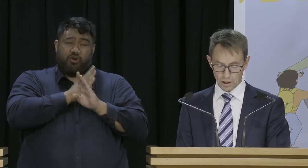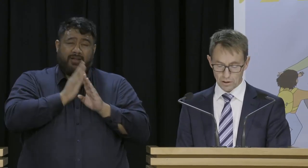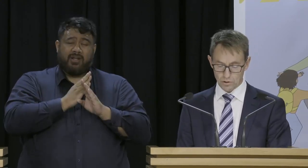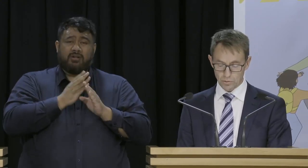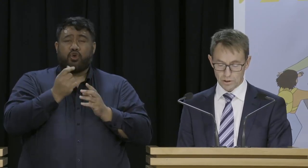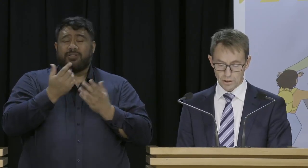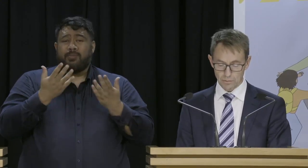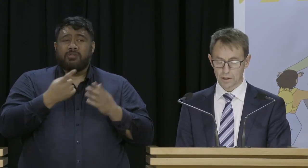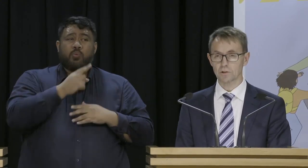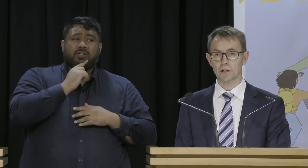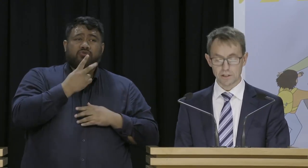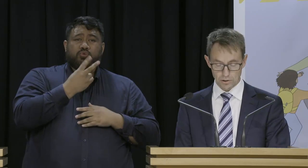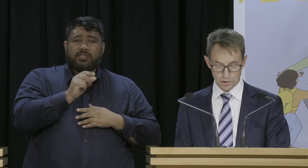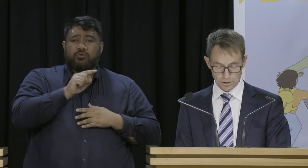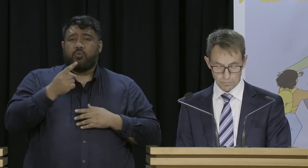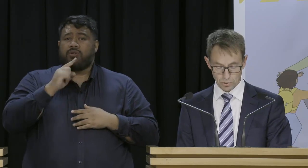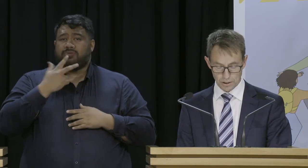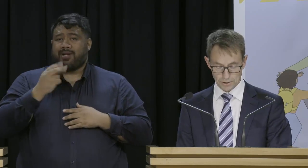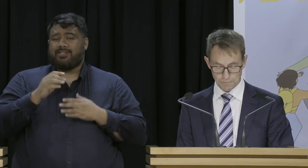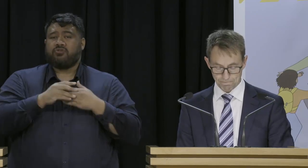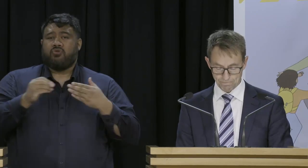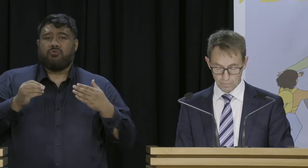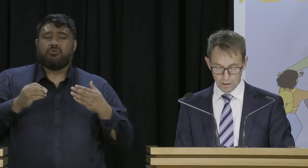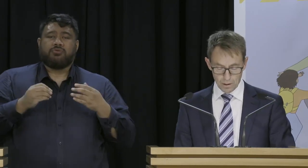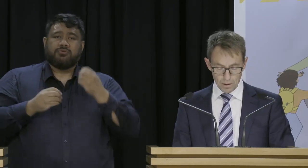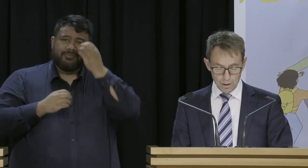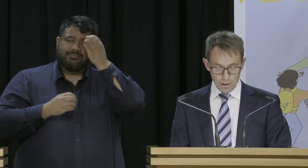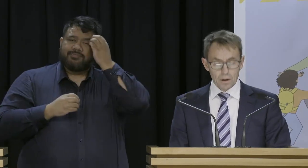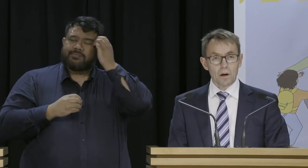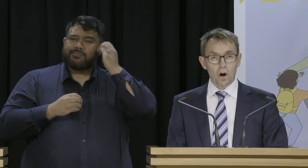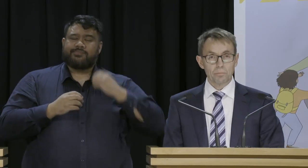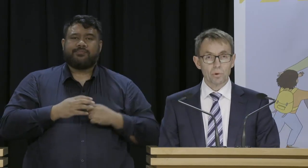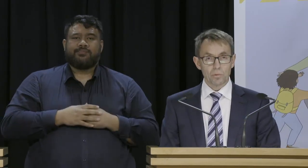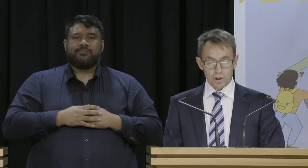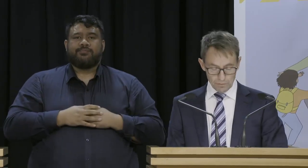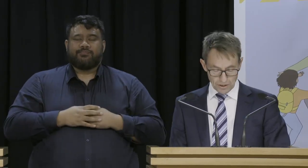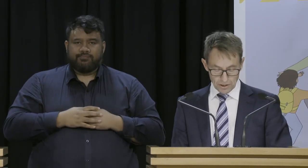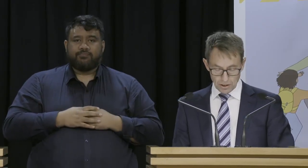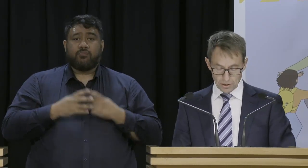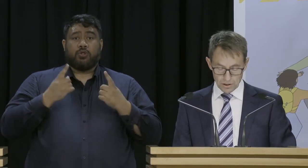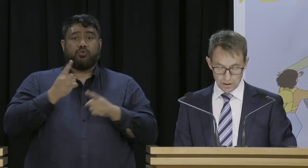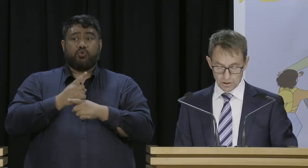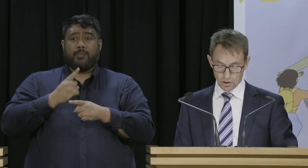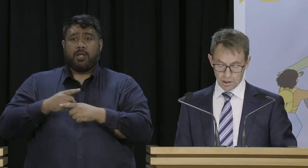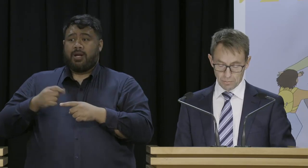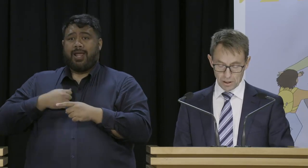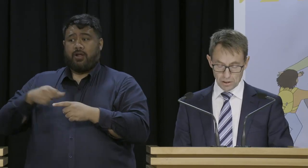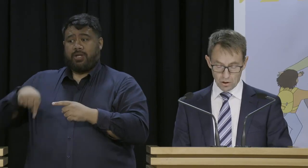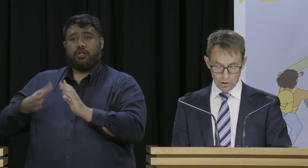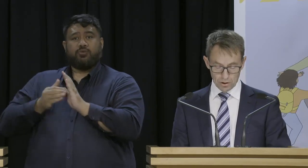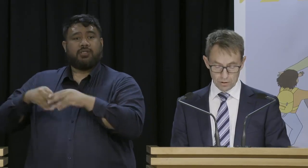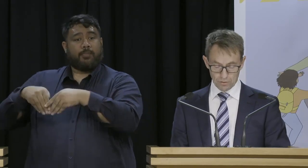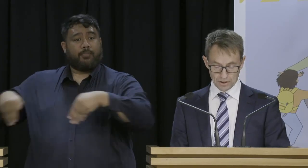between $120 and $180 per test. On border worker vaccinations, just a quick